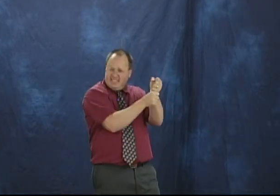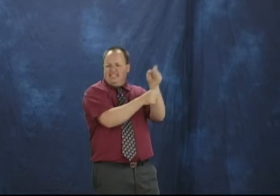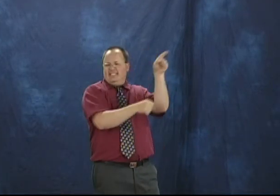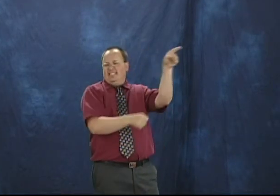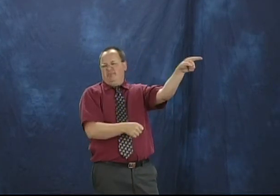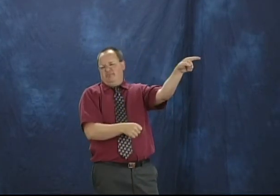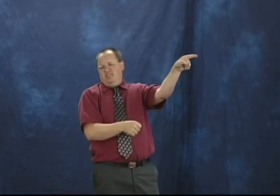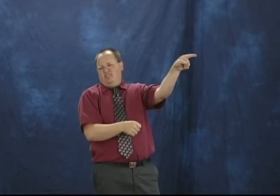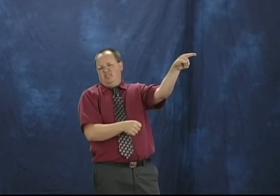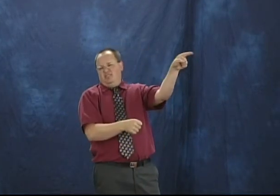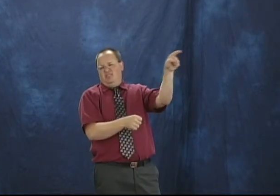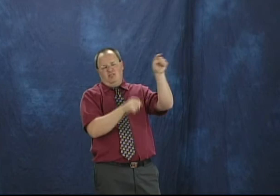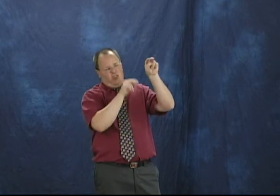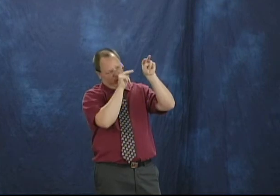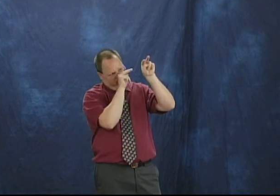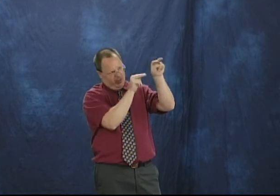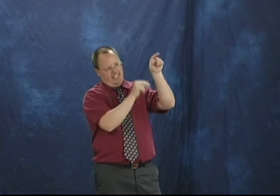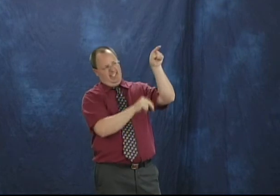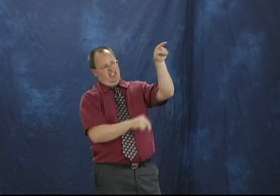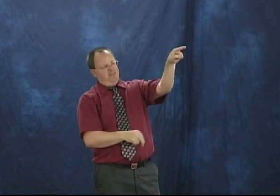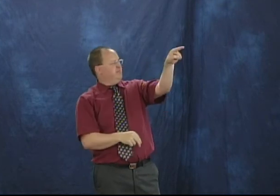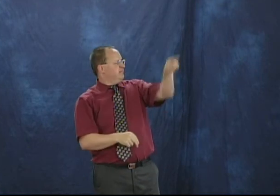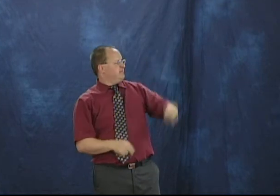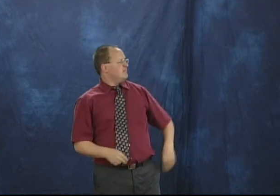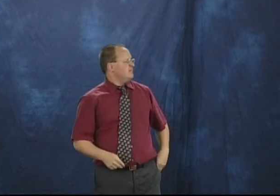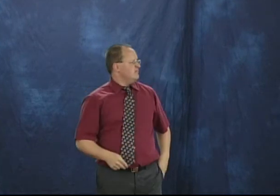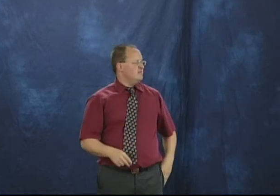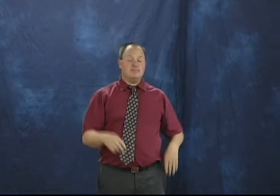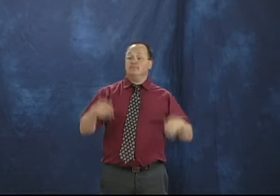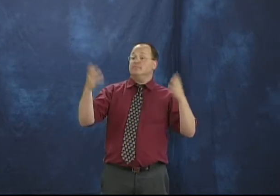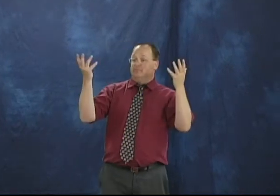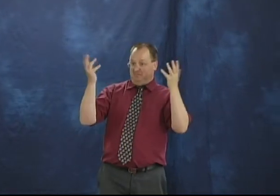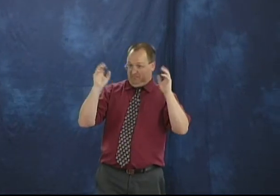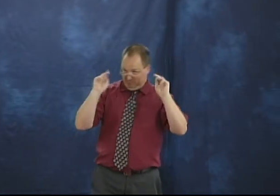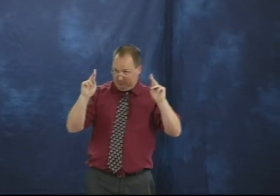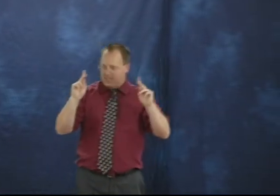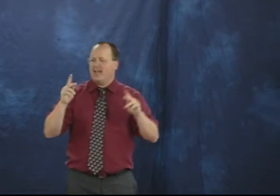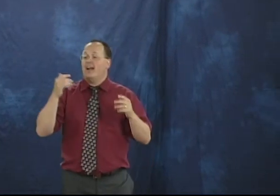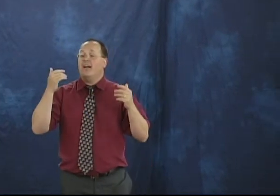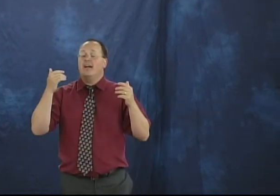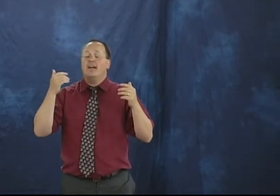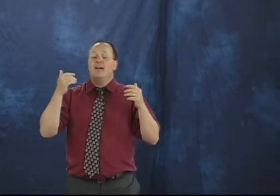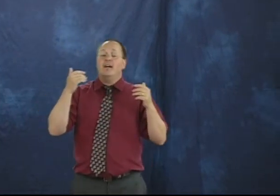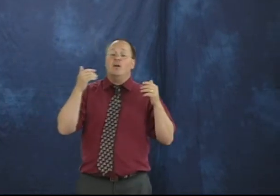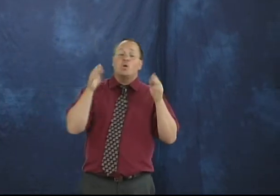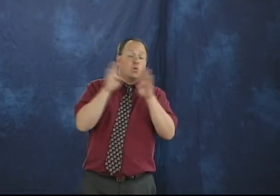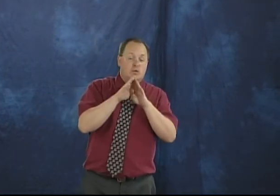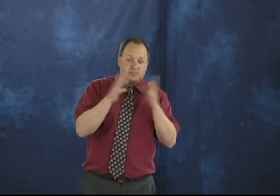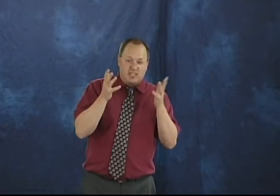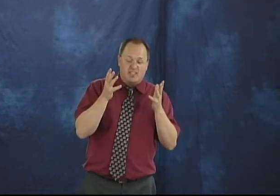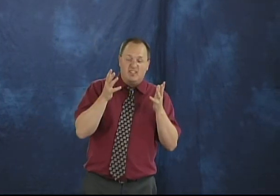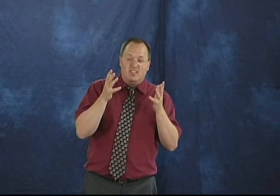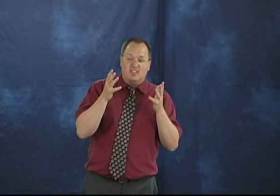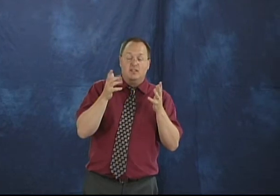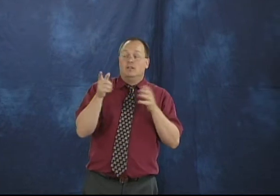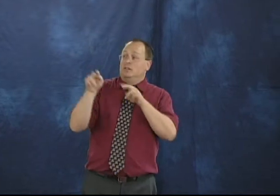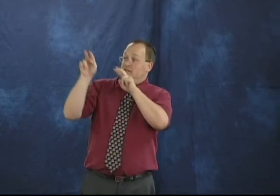ongoing struggle with sin teaches us to trust him, to have faith in him.